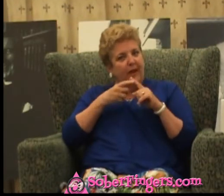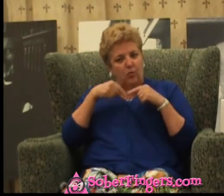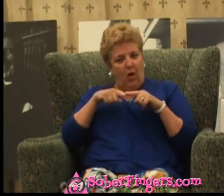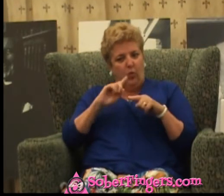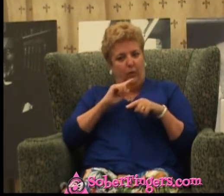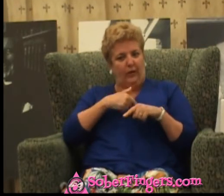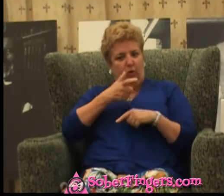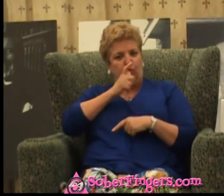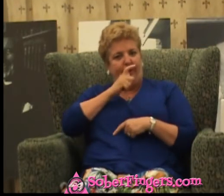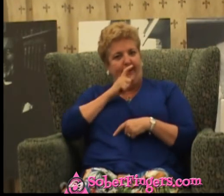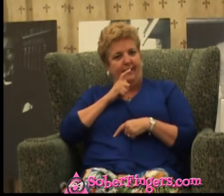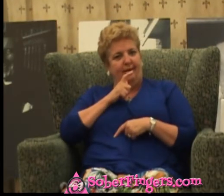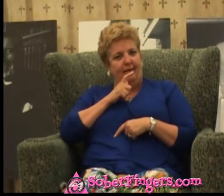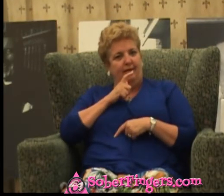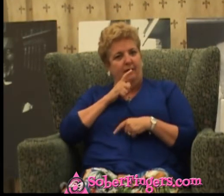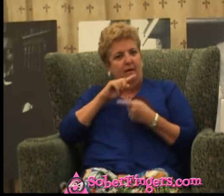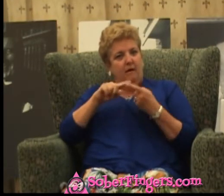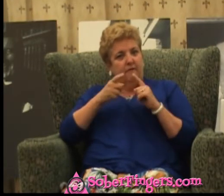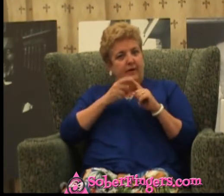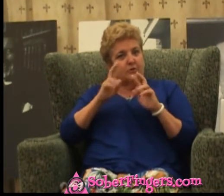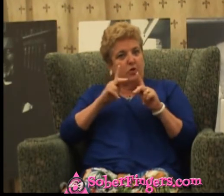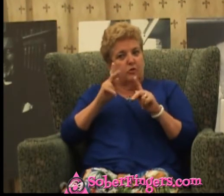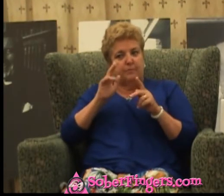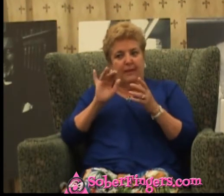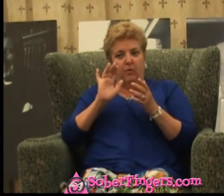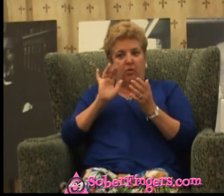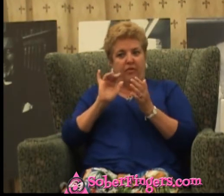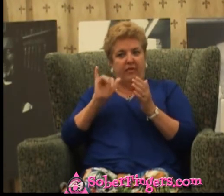Friends were people you took advantage of.